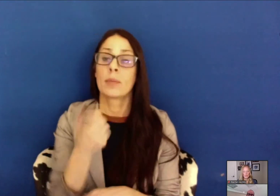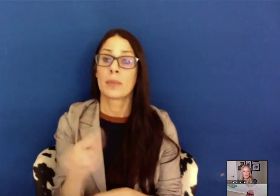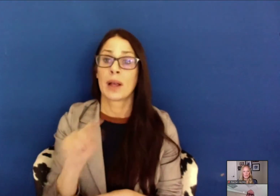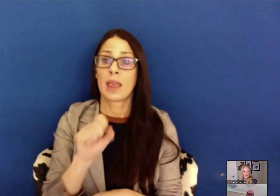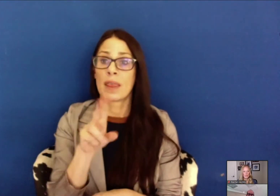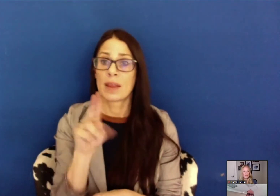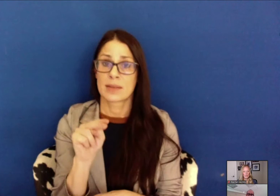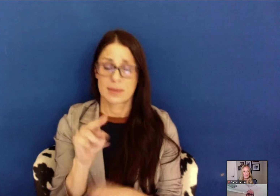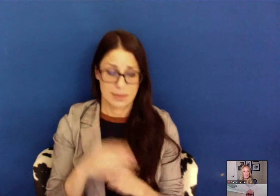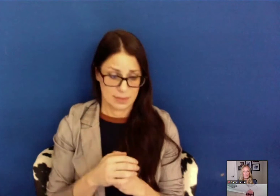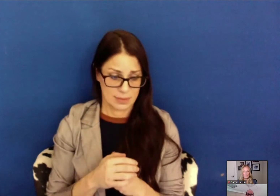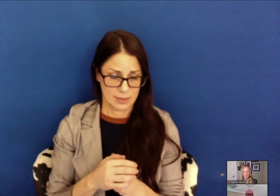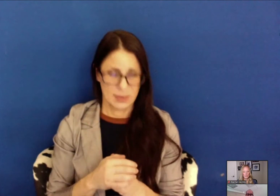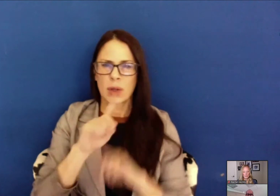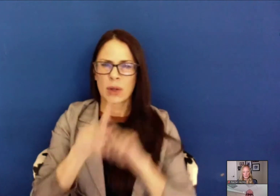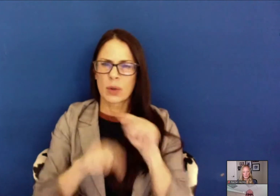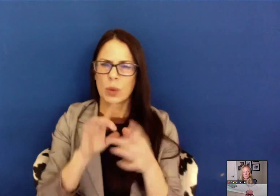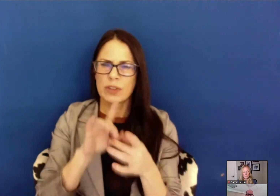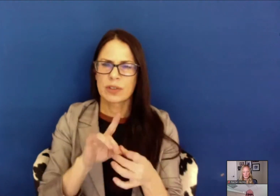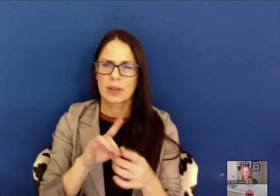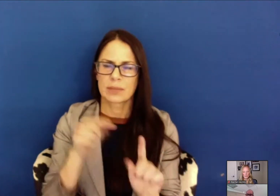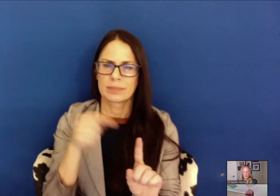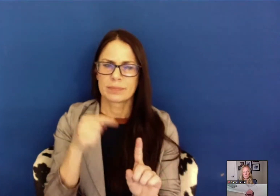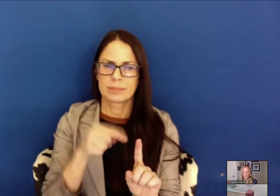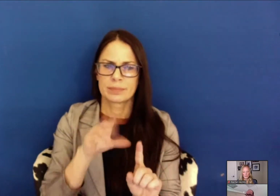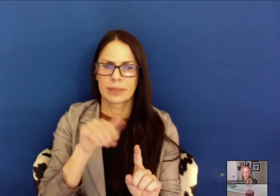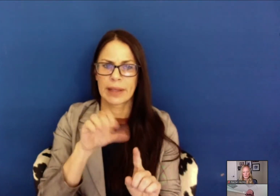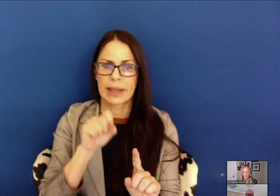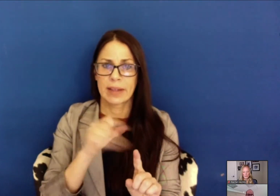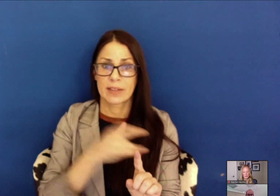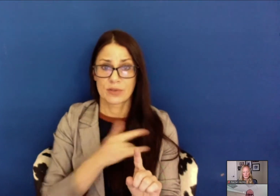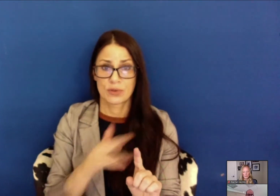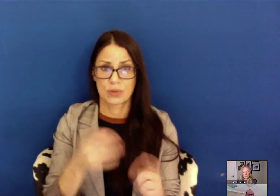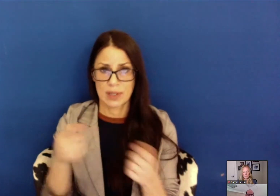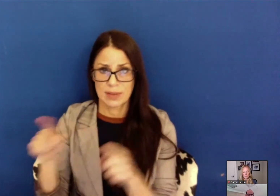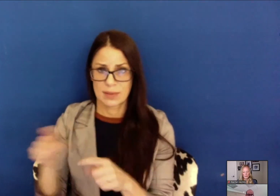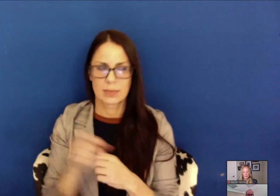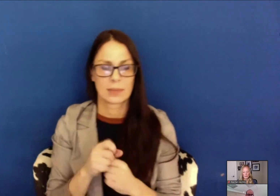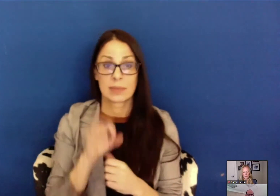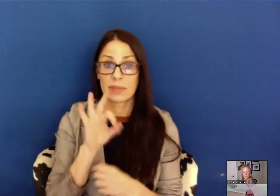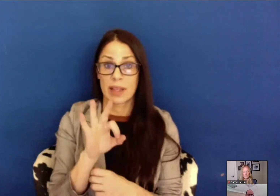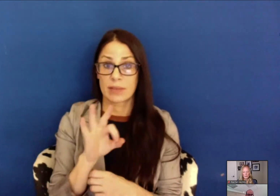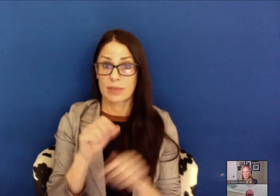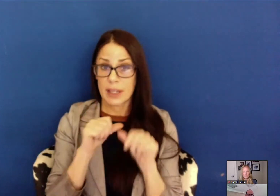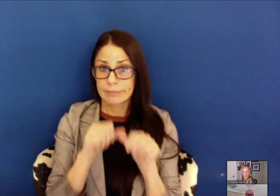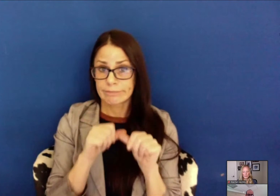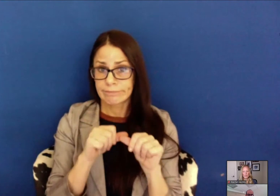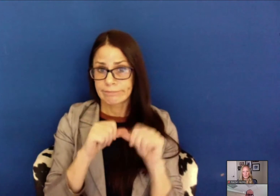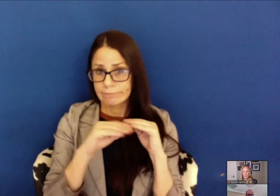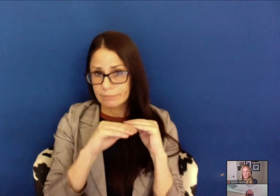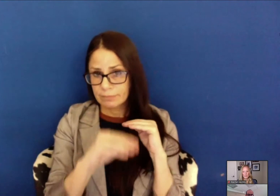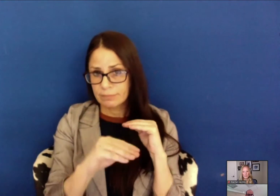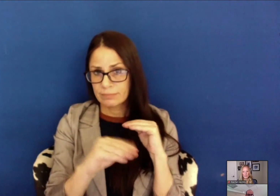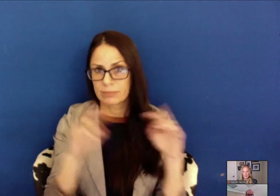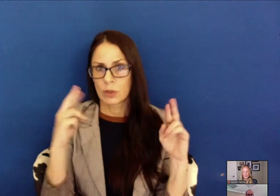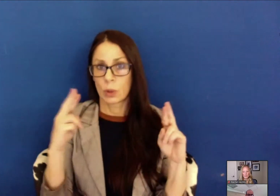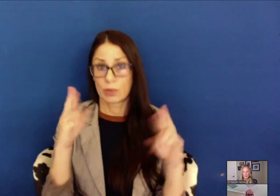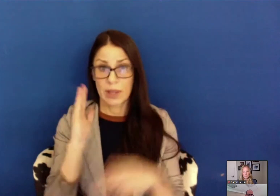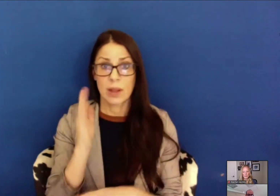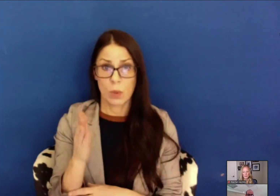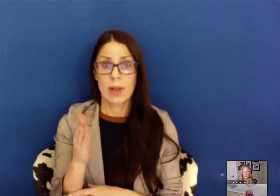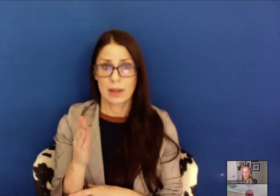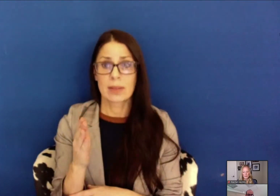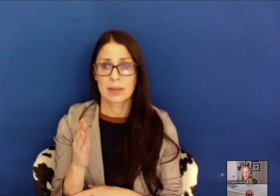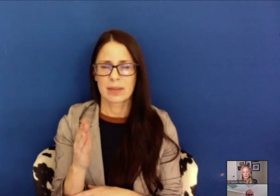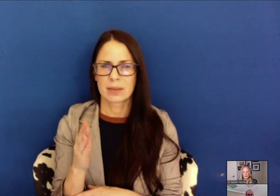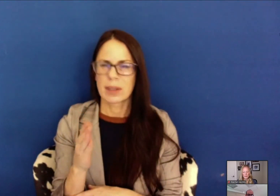So question on the case trends, if they end up holding, and hopefully they will, it'll look